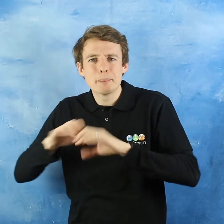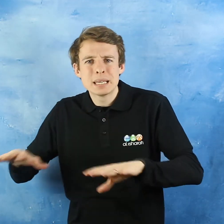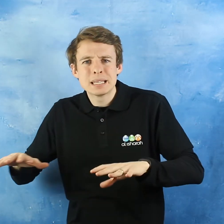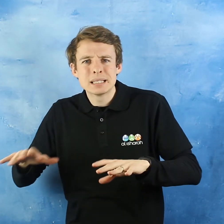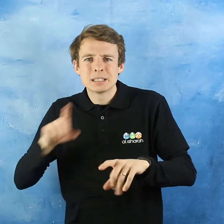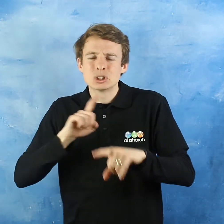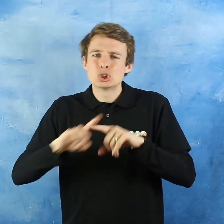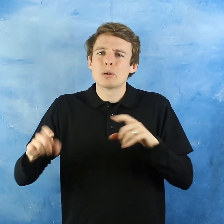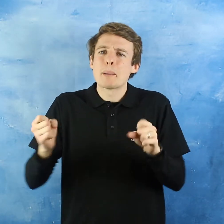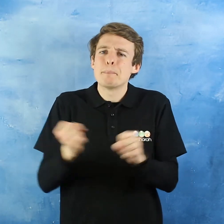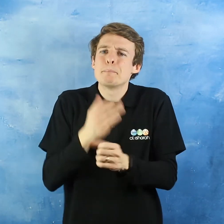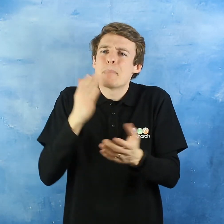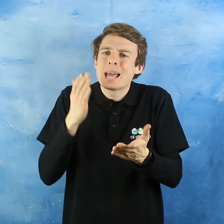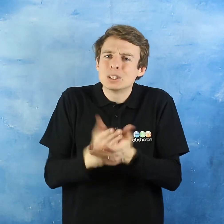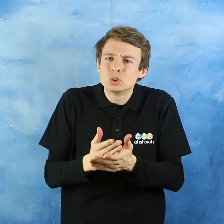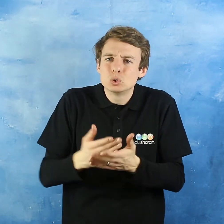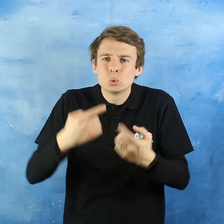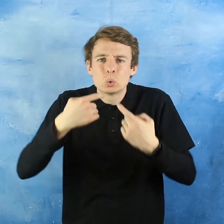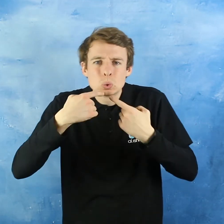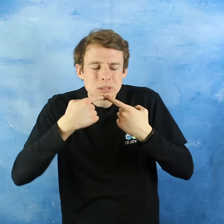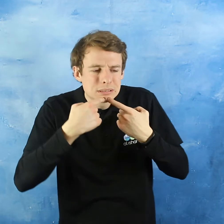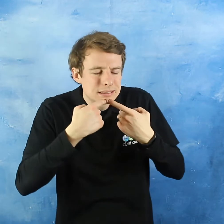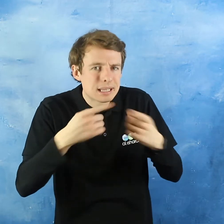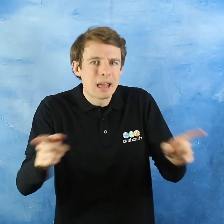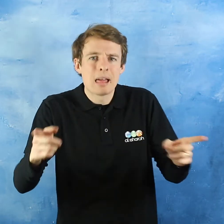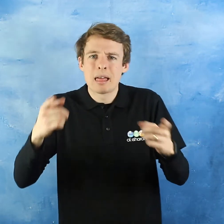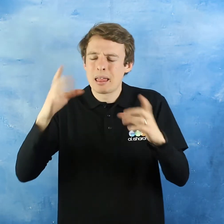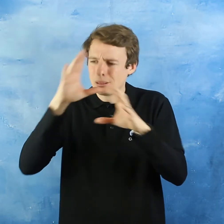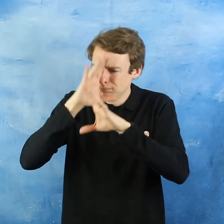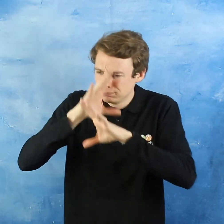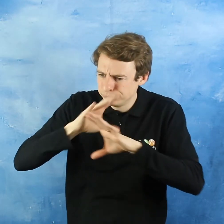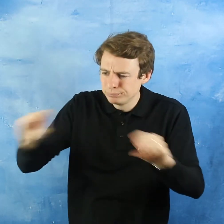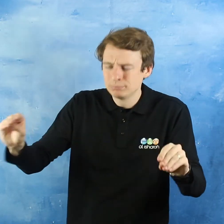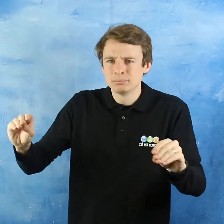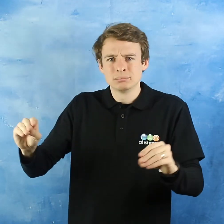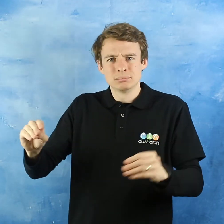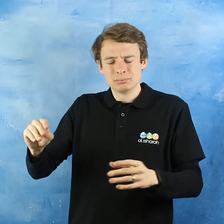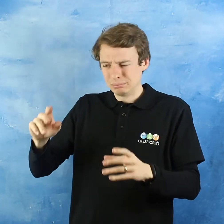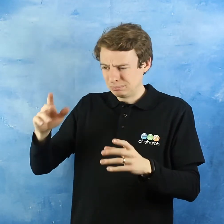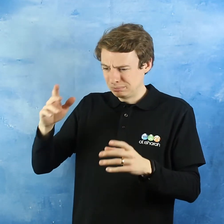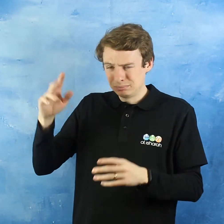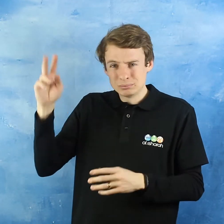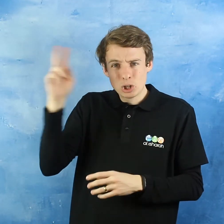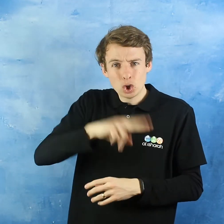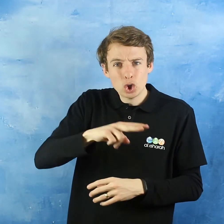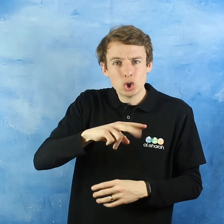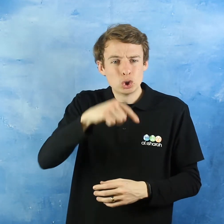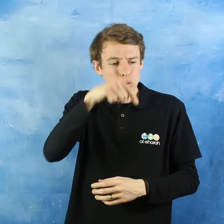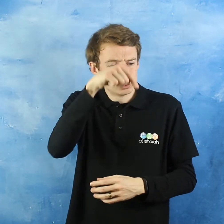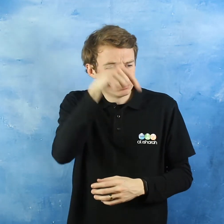whole society, whole world, that they should come forward to do something to rescue them, to stop this